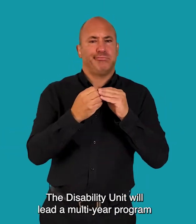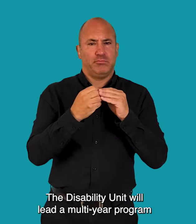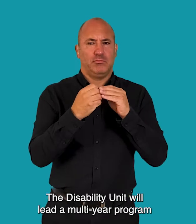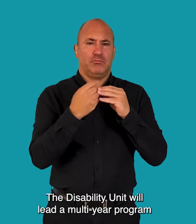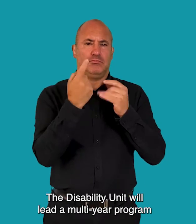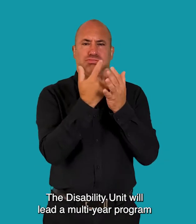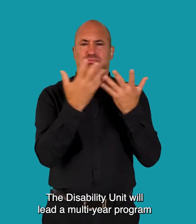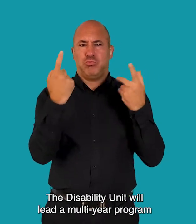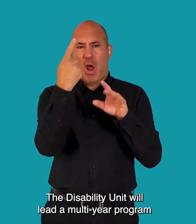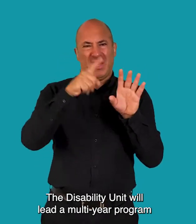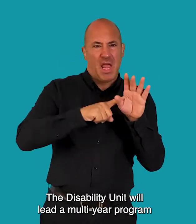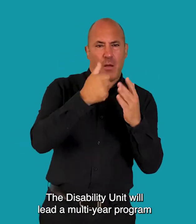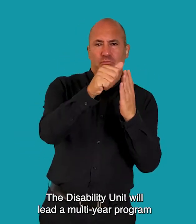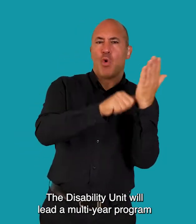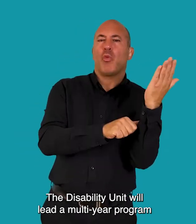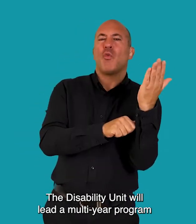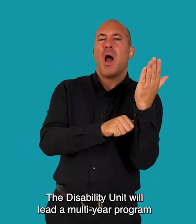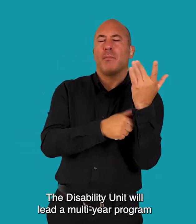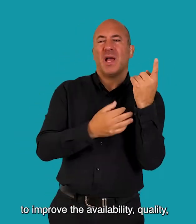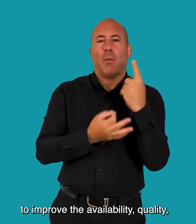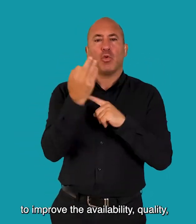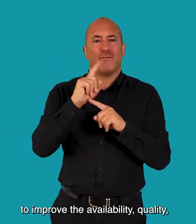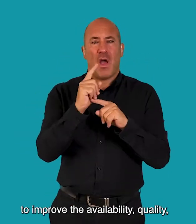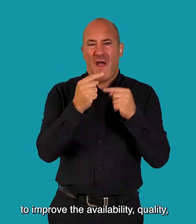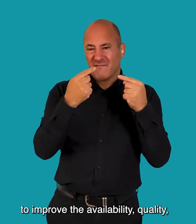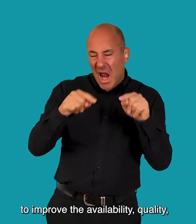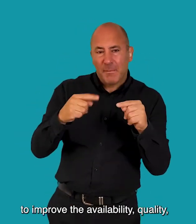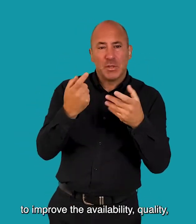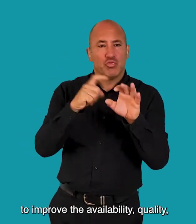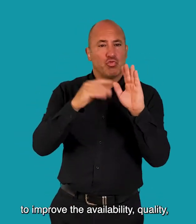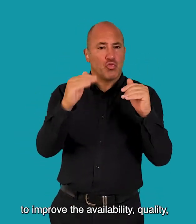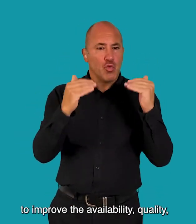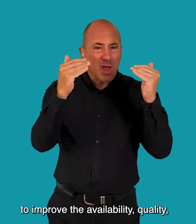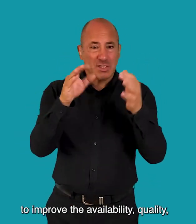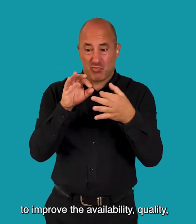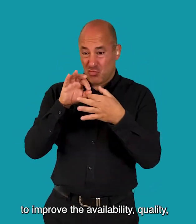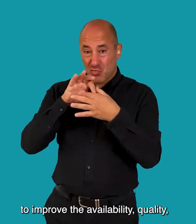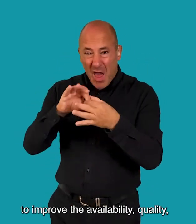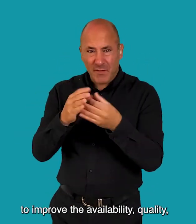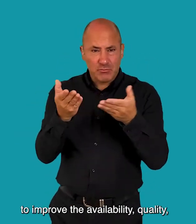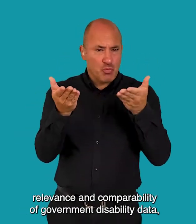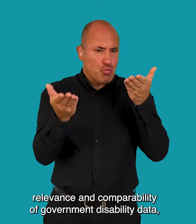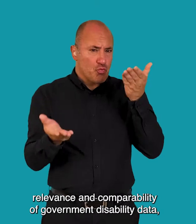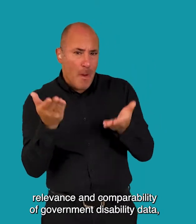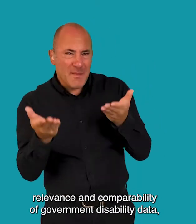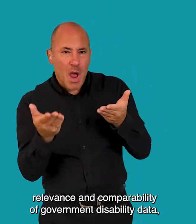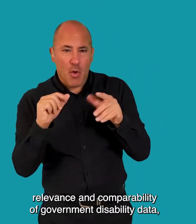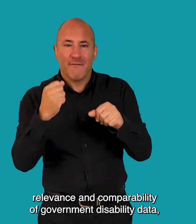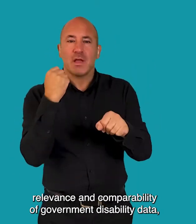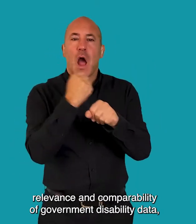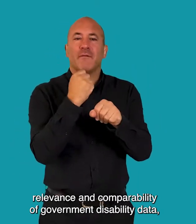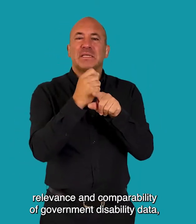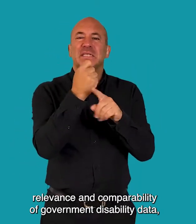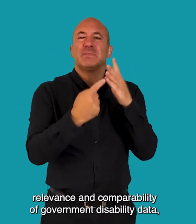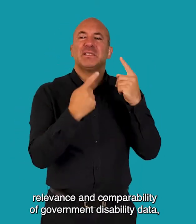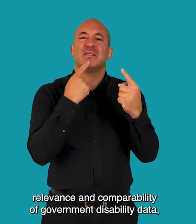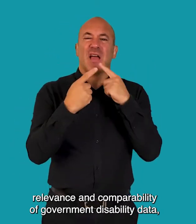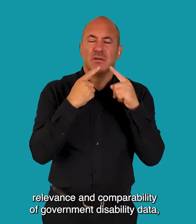lead a multi-year programme to improve the availability, quality, relevance and comparability of